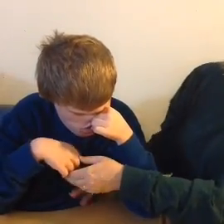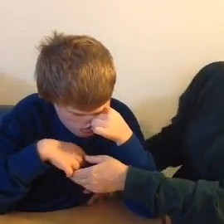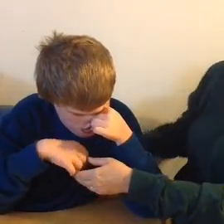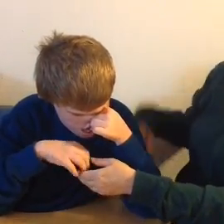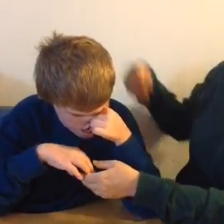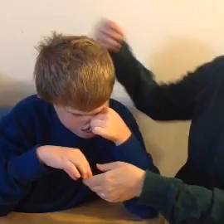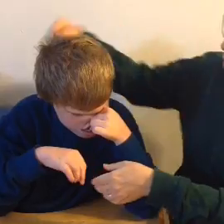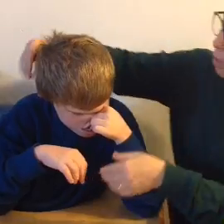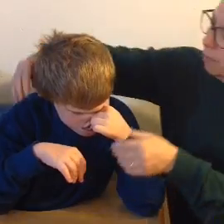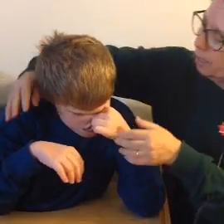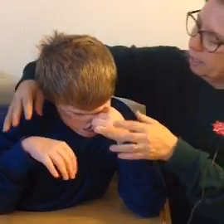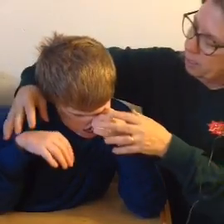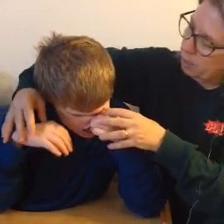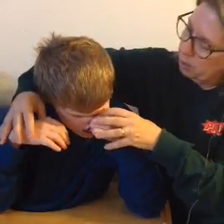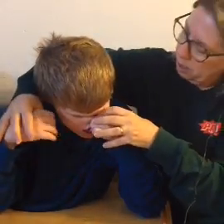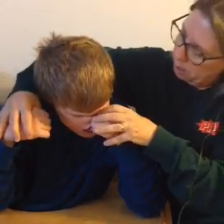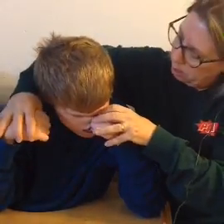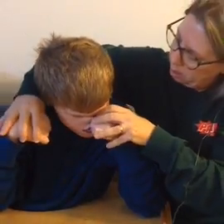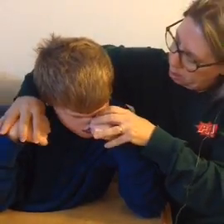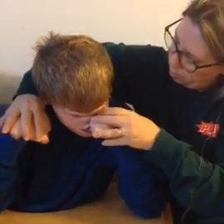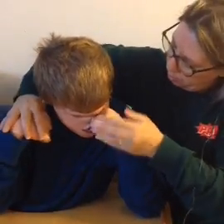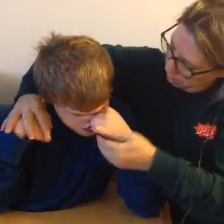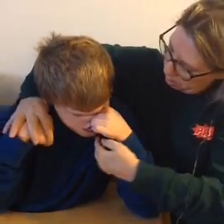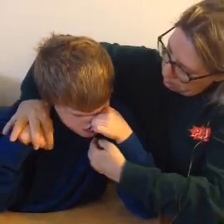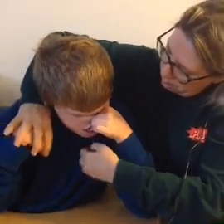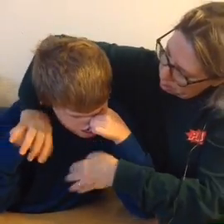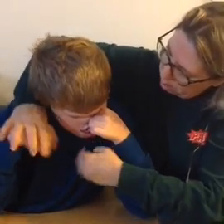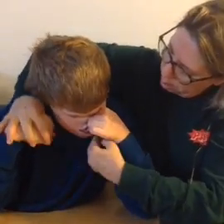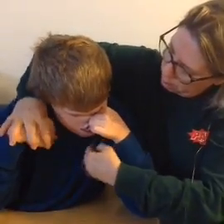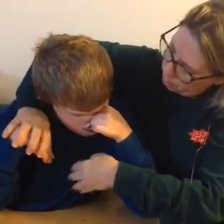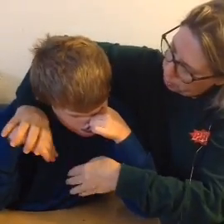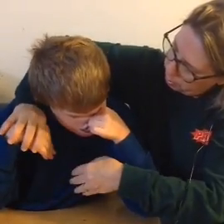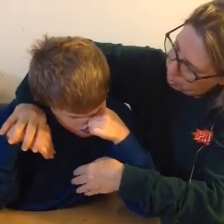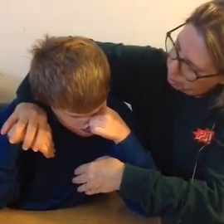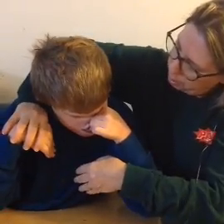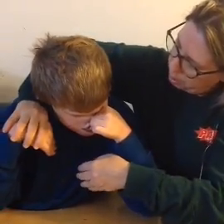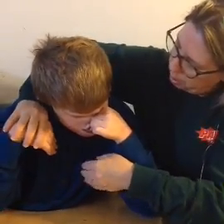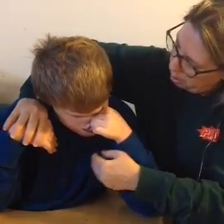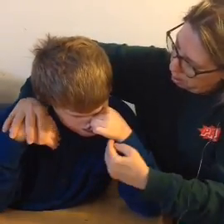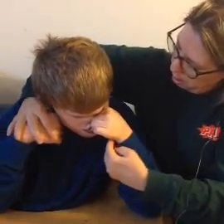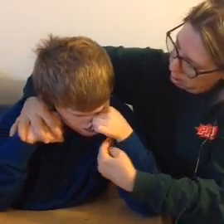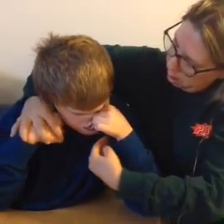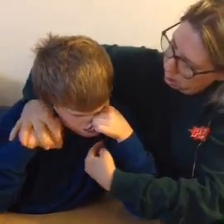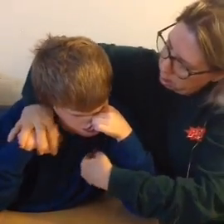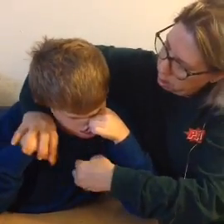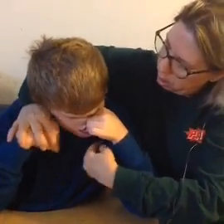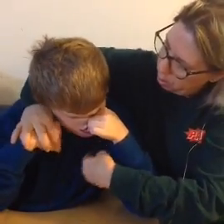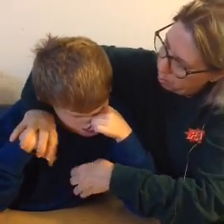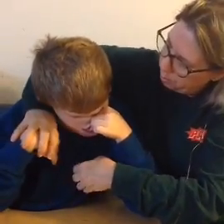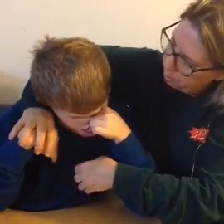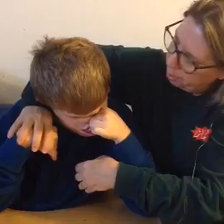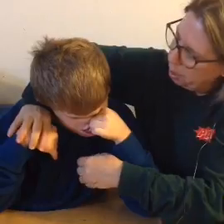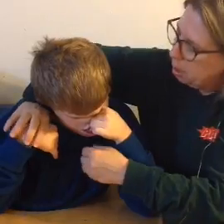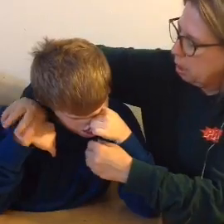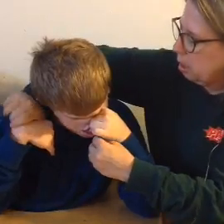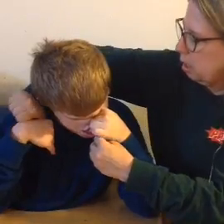going to see some hand over hand here. Clothes, clothes, good. Clothes, good. And